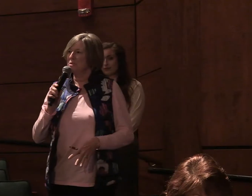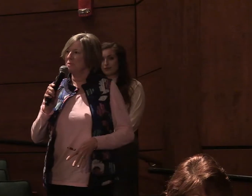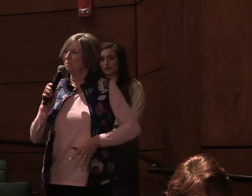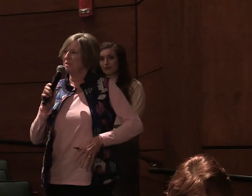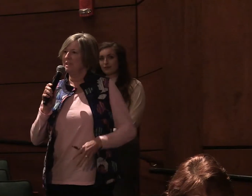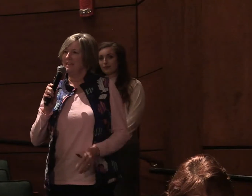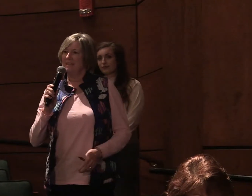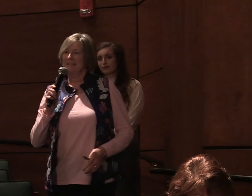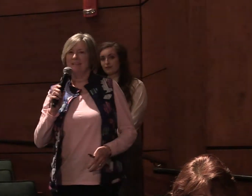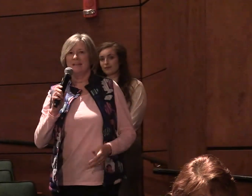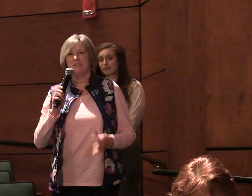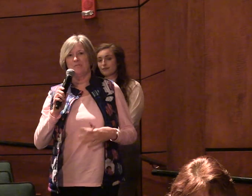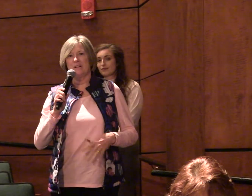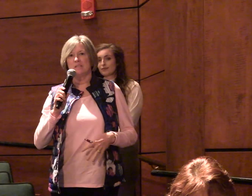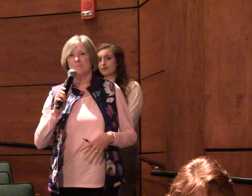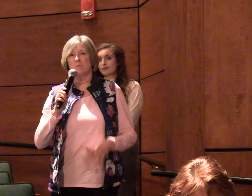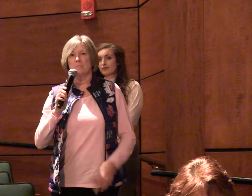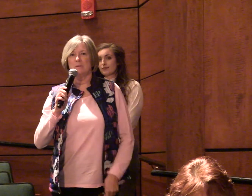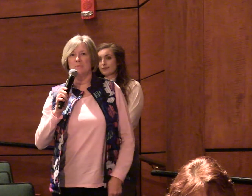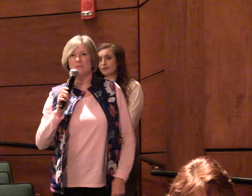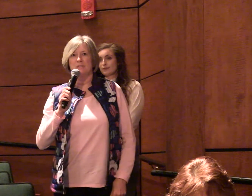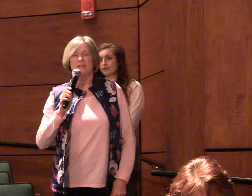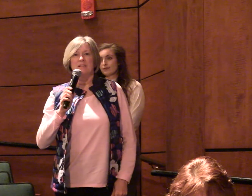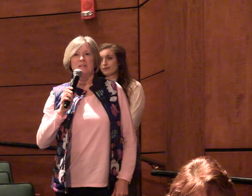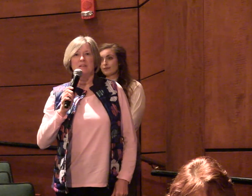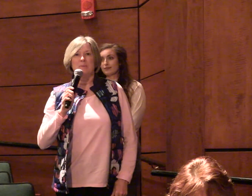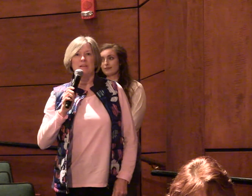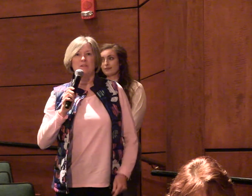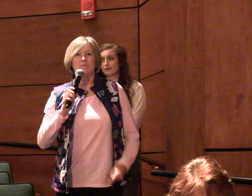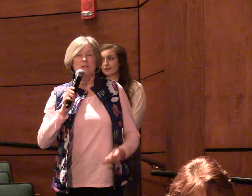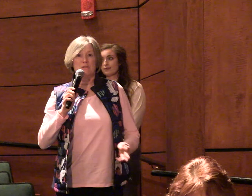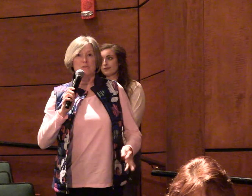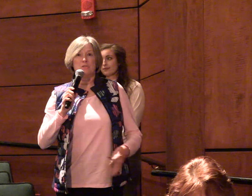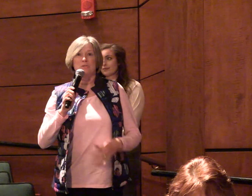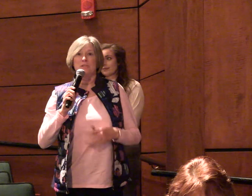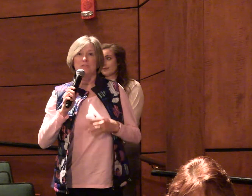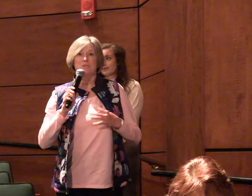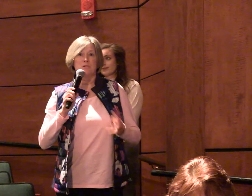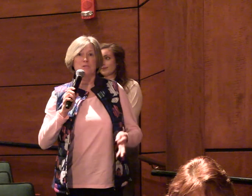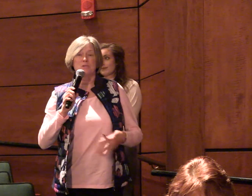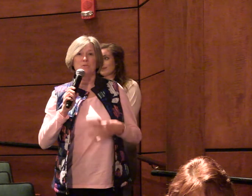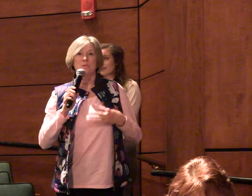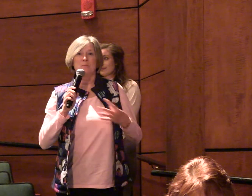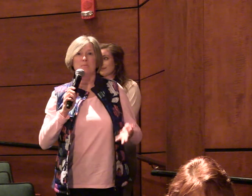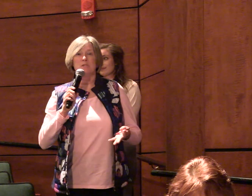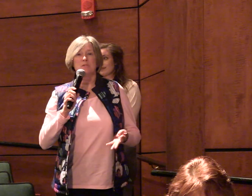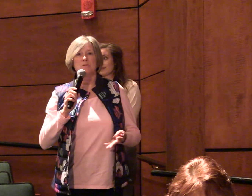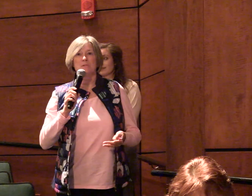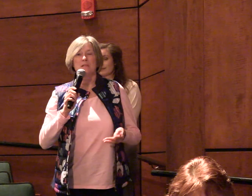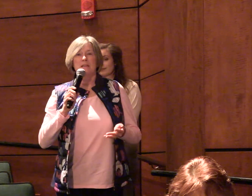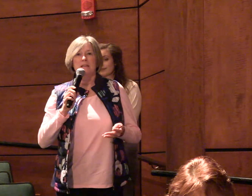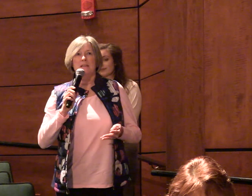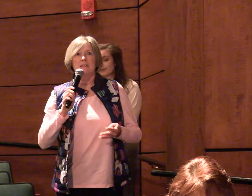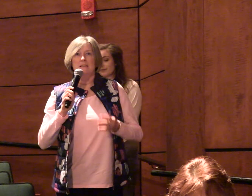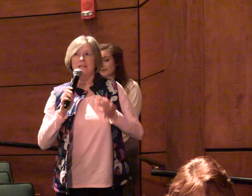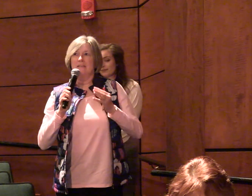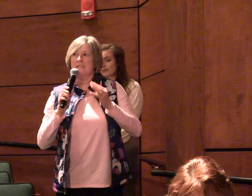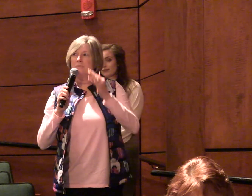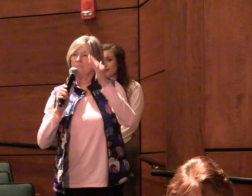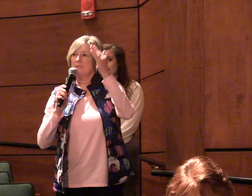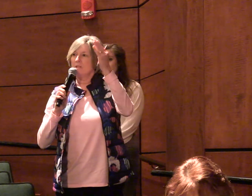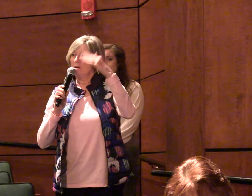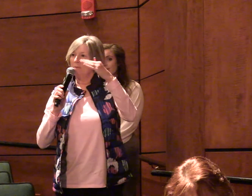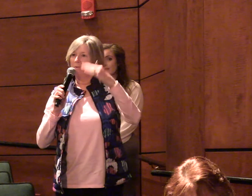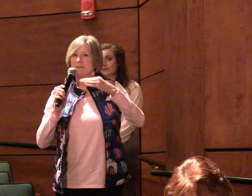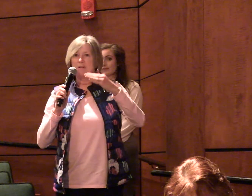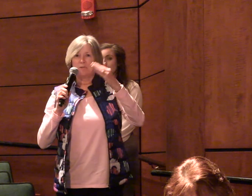over the years, we've really had to fight as board members about vouchers, charter schools, public schools, and that's